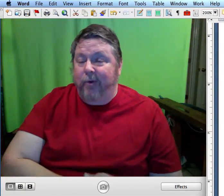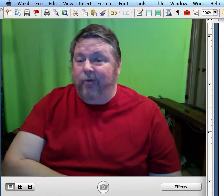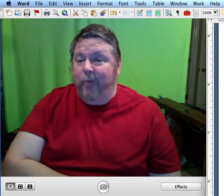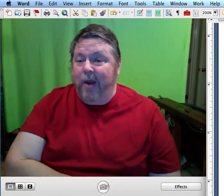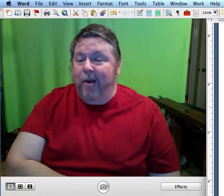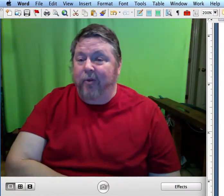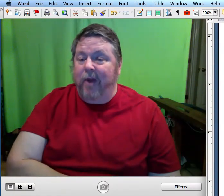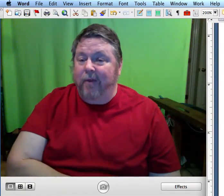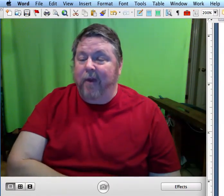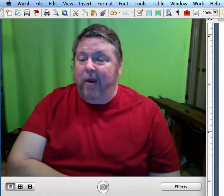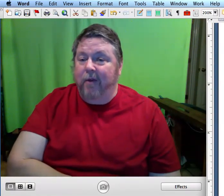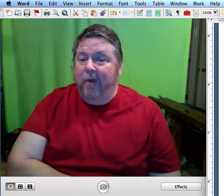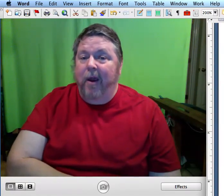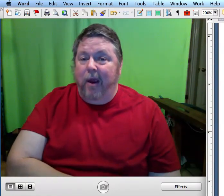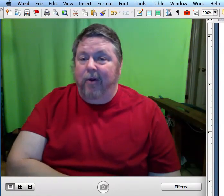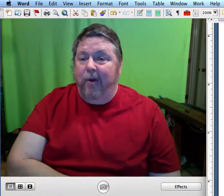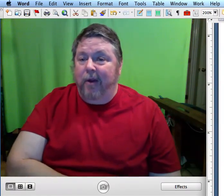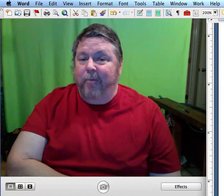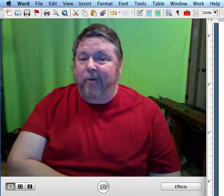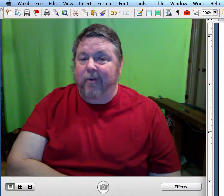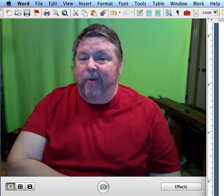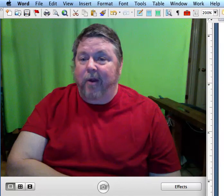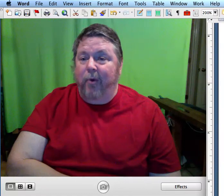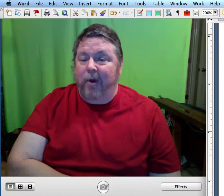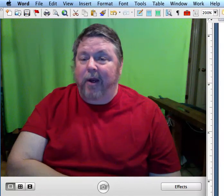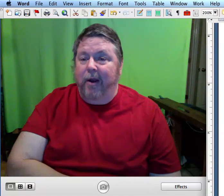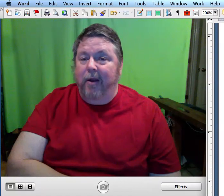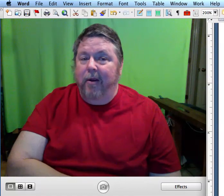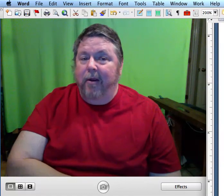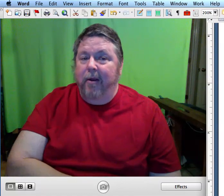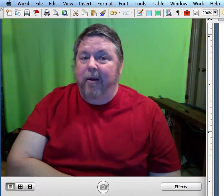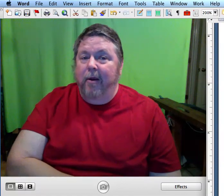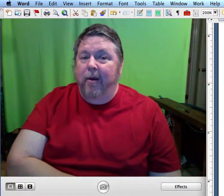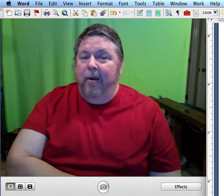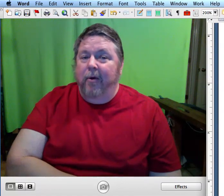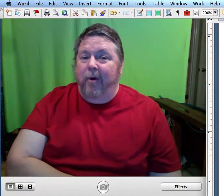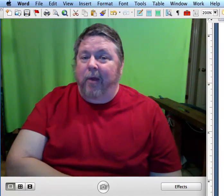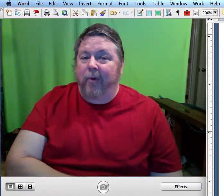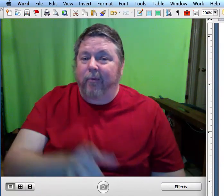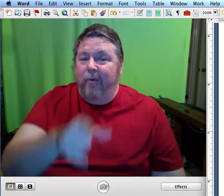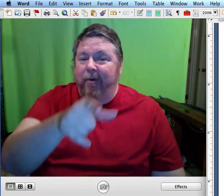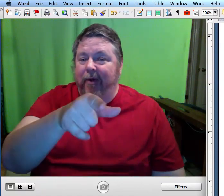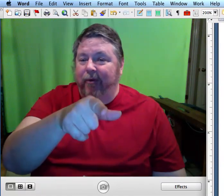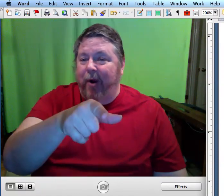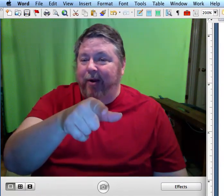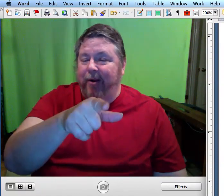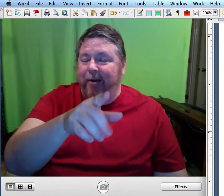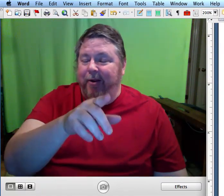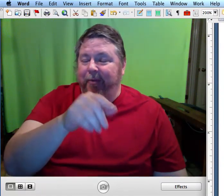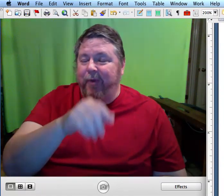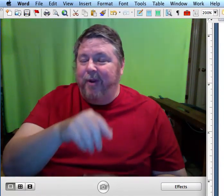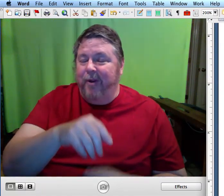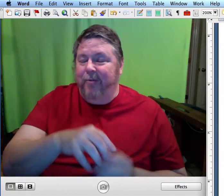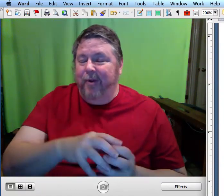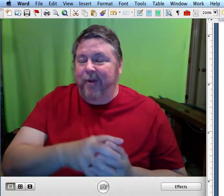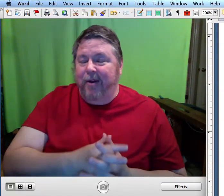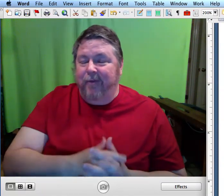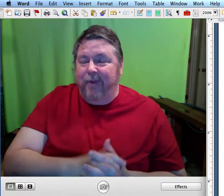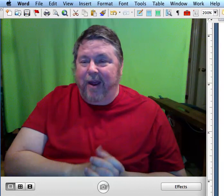I would just wait another 10 seconds, I could get this message out more cleanly. Okay, well, in the SWOT and in